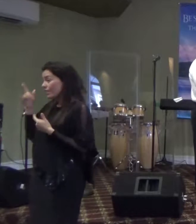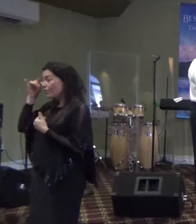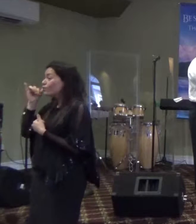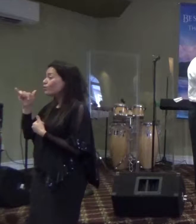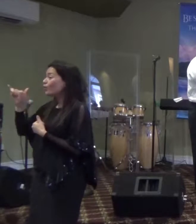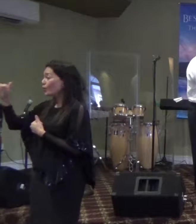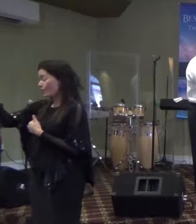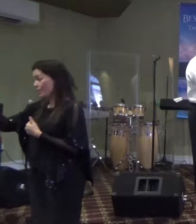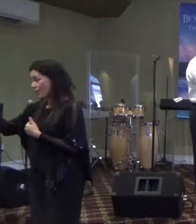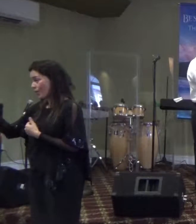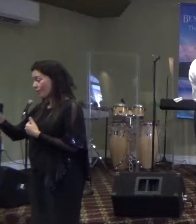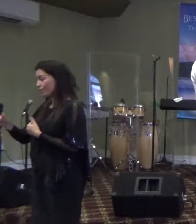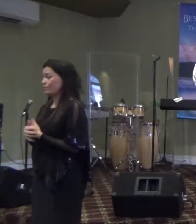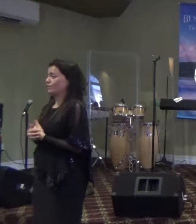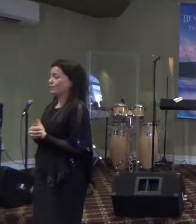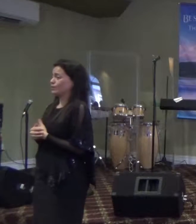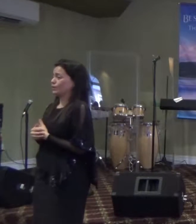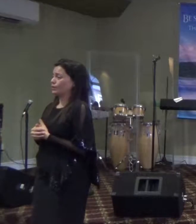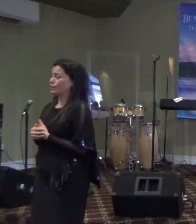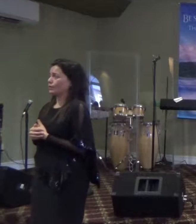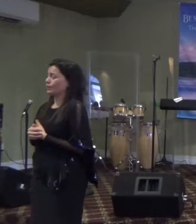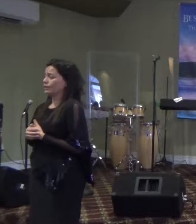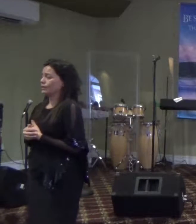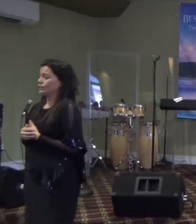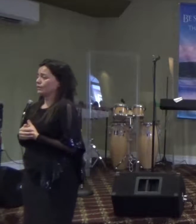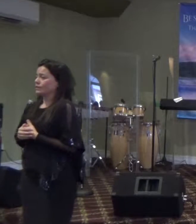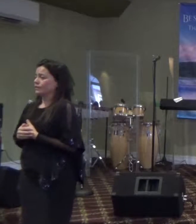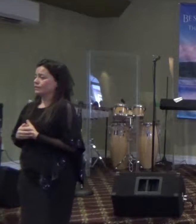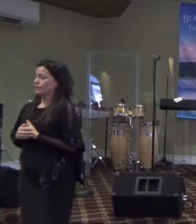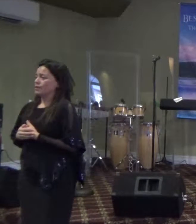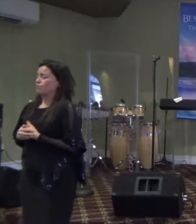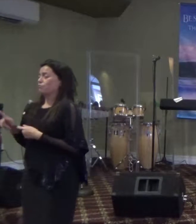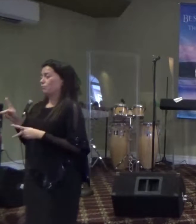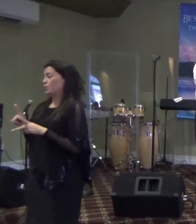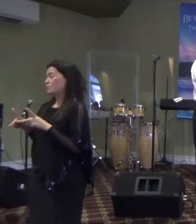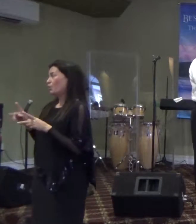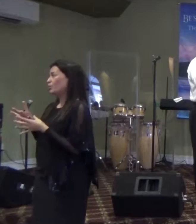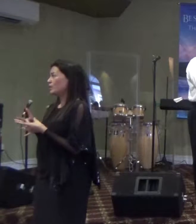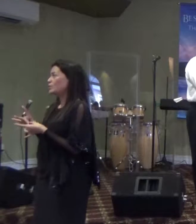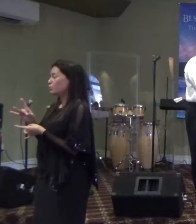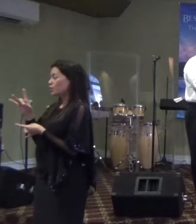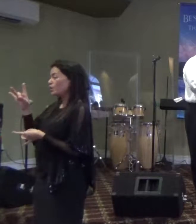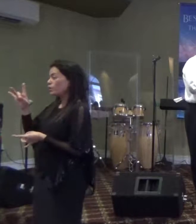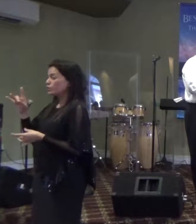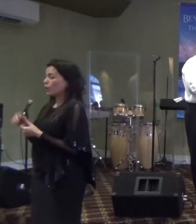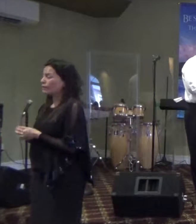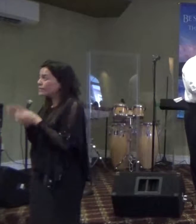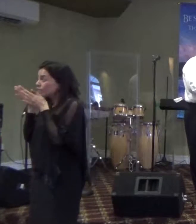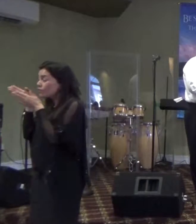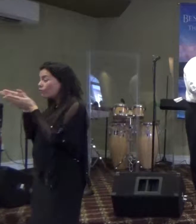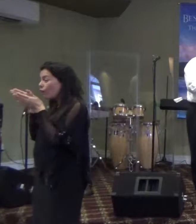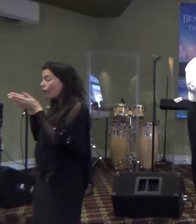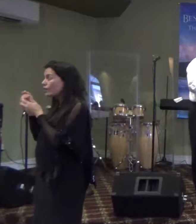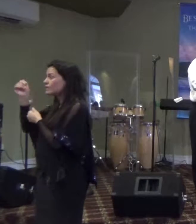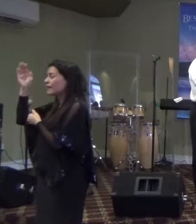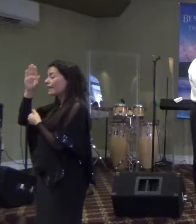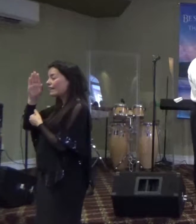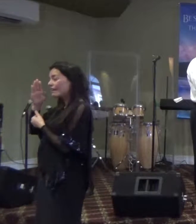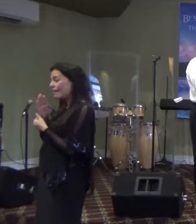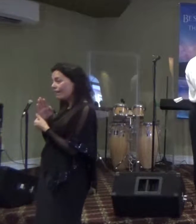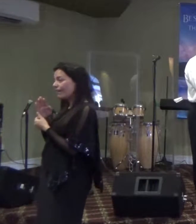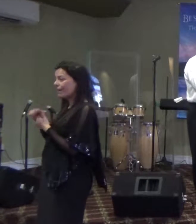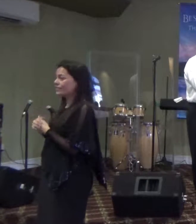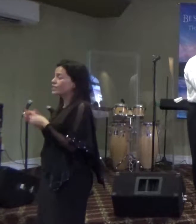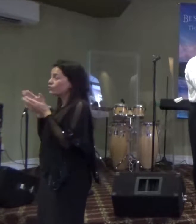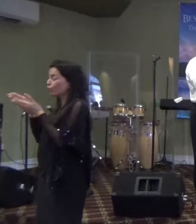para alcanzar as a way a of reaching conocer los planes de Dios to knowing the plans of God para su vida, for